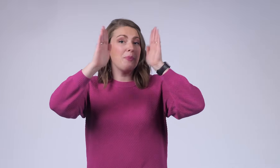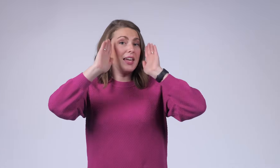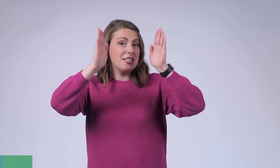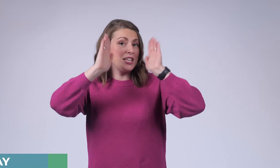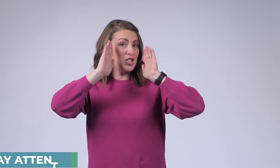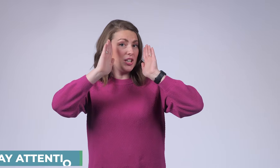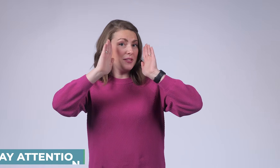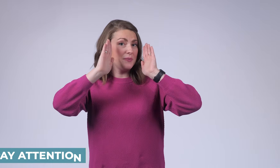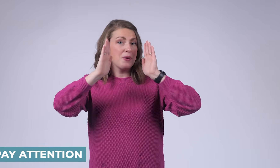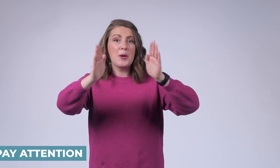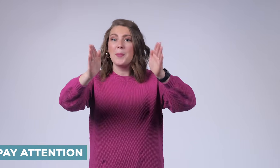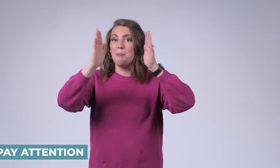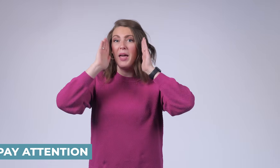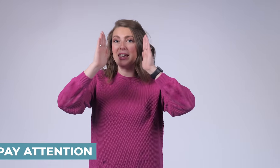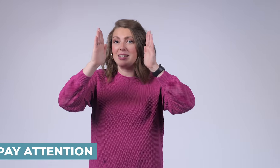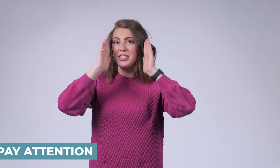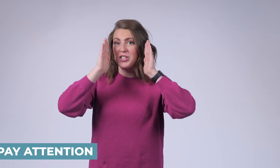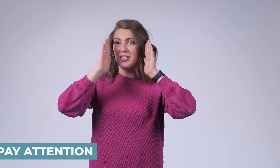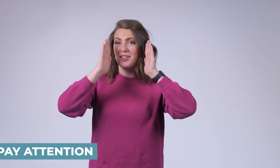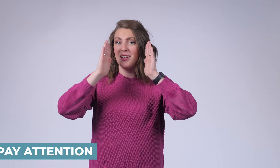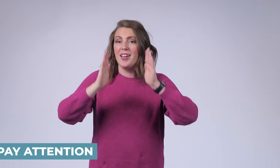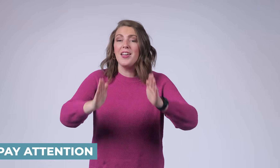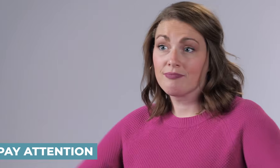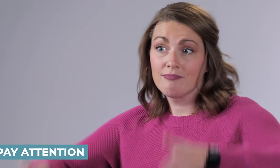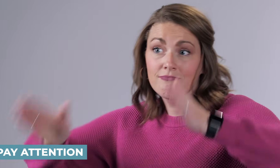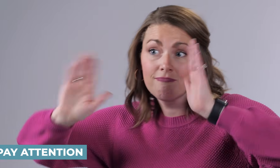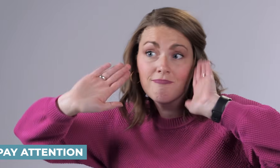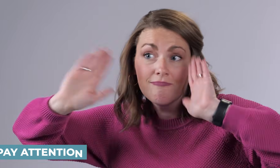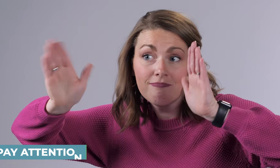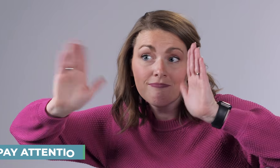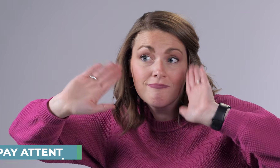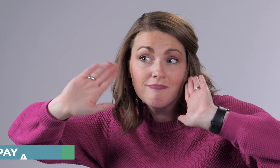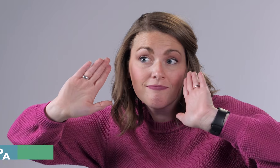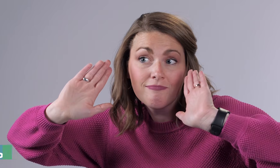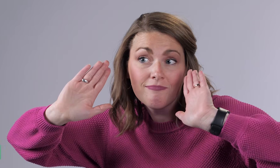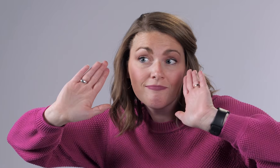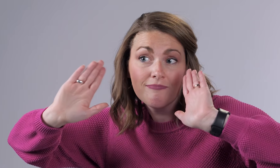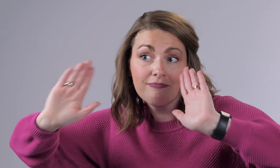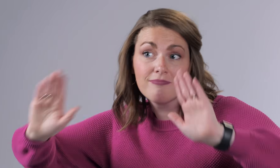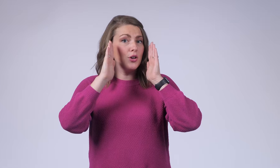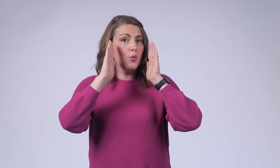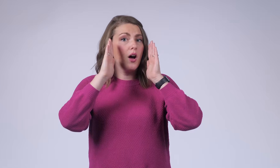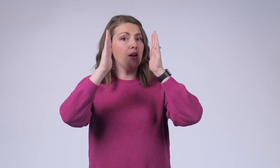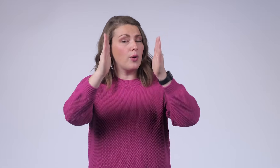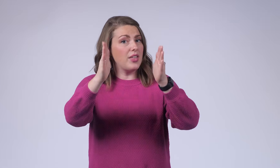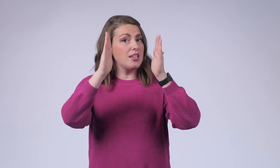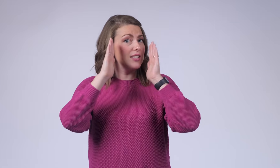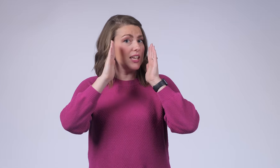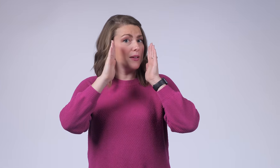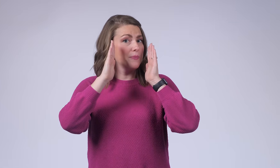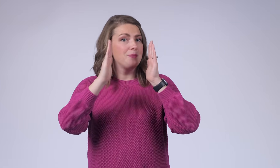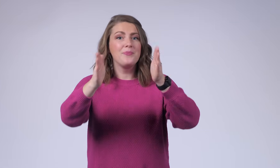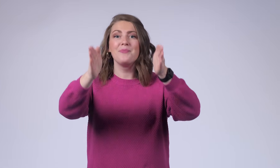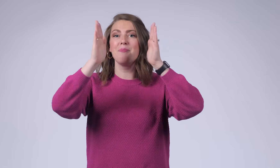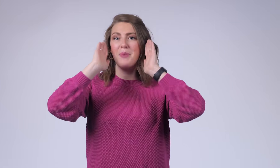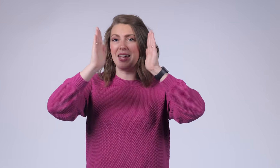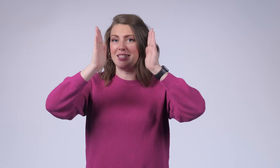Pay attention. Pay attention. Think of horse blinders narrowing the view of what they can see. Pay